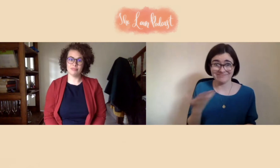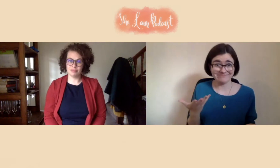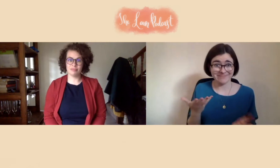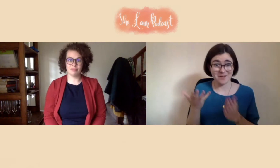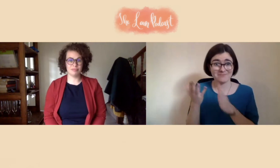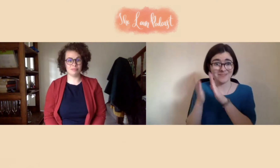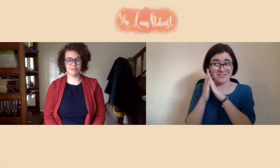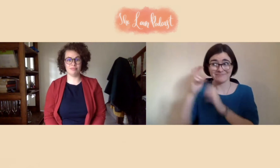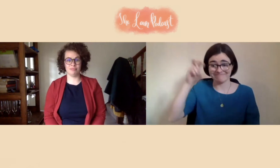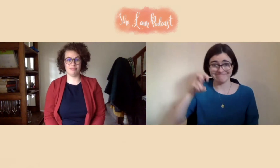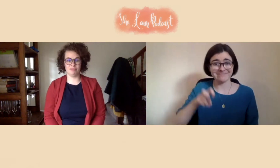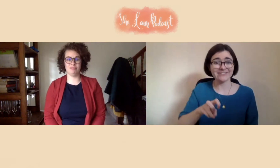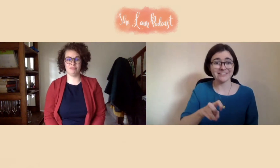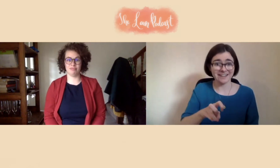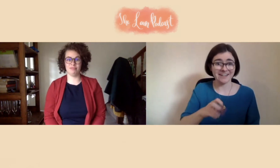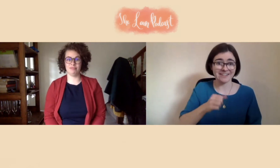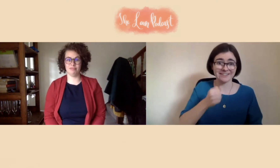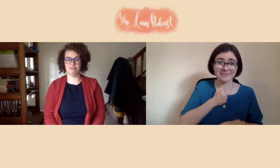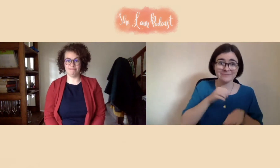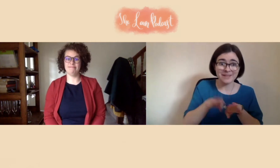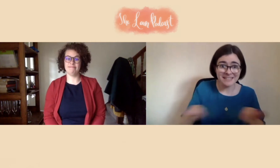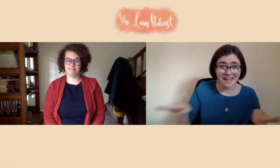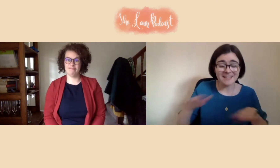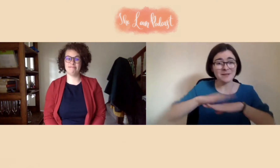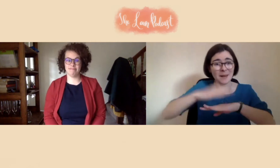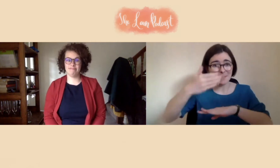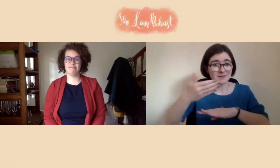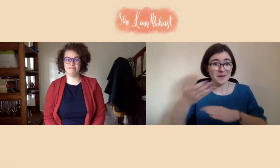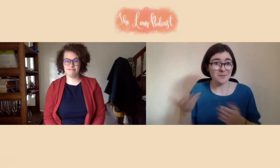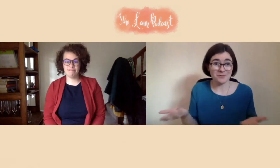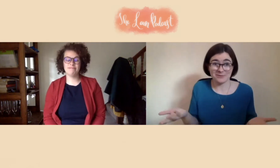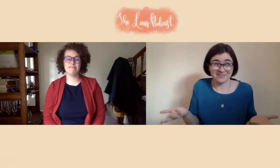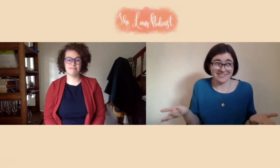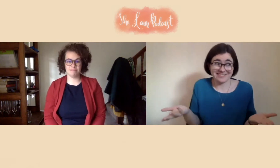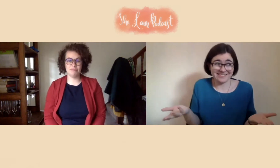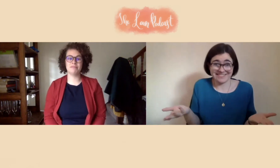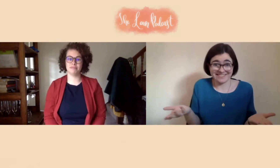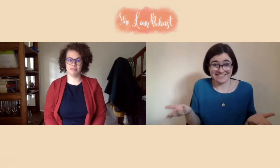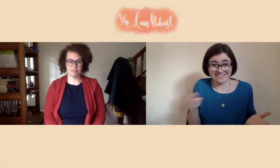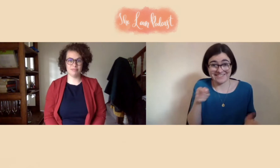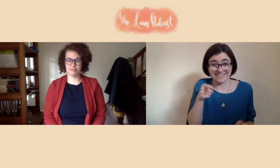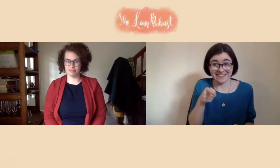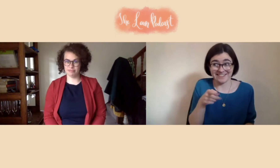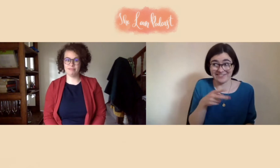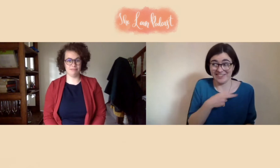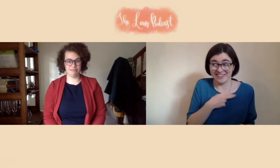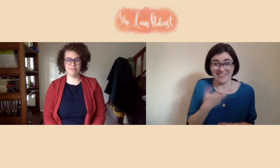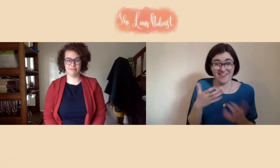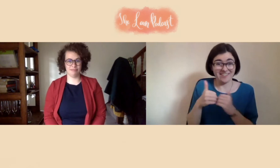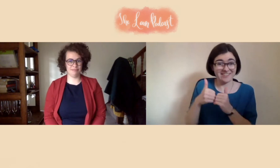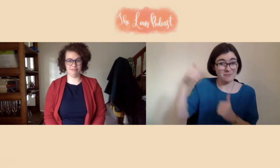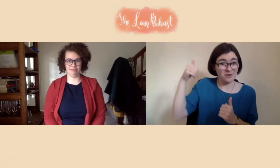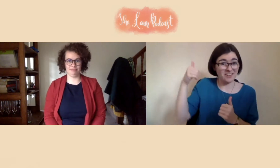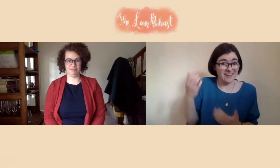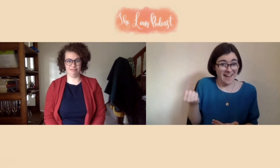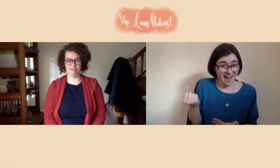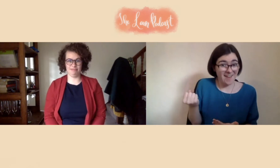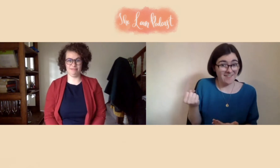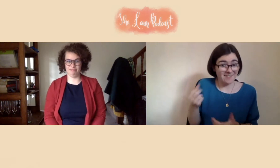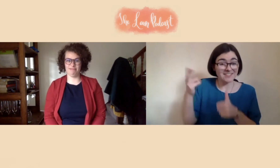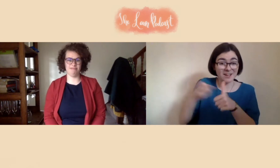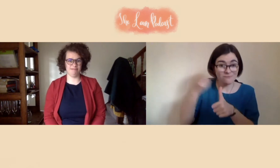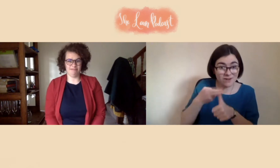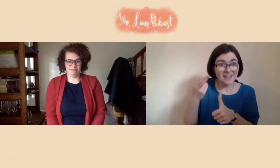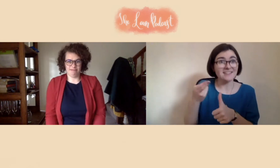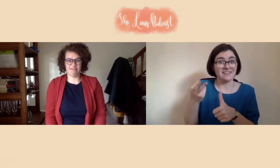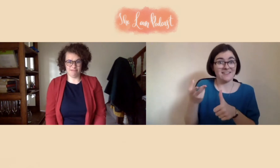desk and to my laptop, and that's kind of, I suppose, that breathing space that I have to get ready